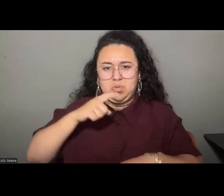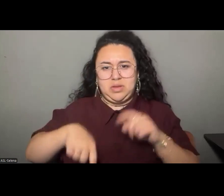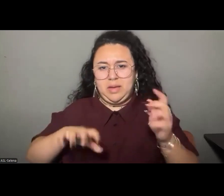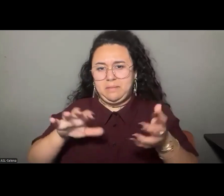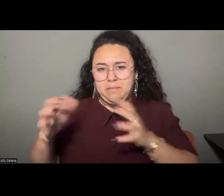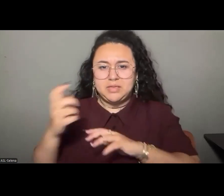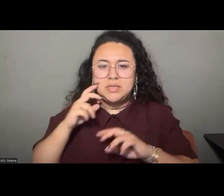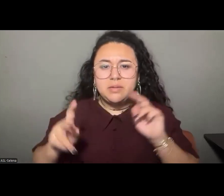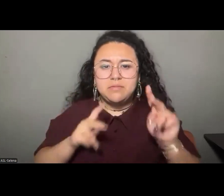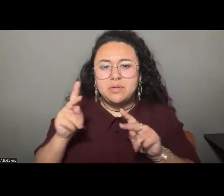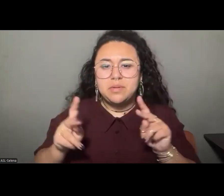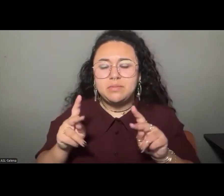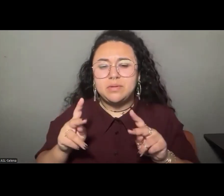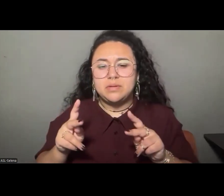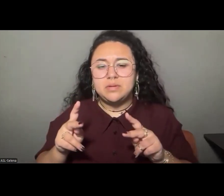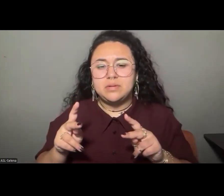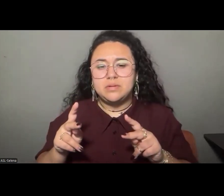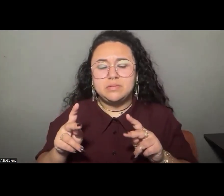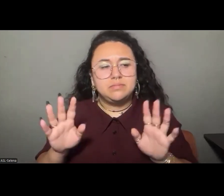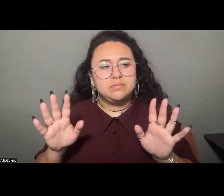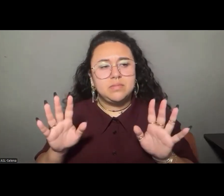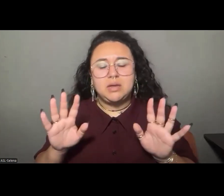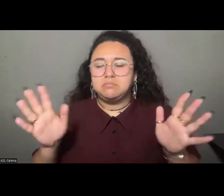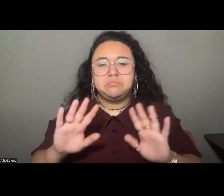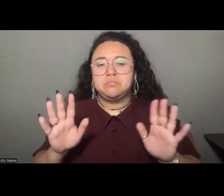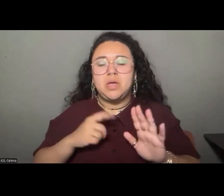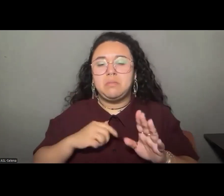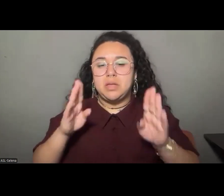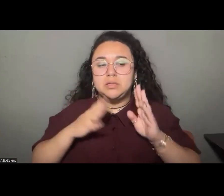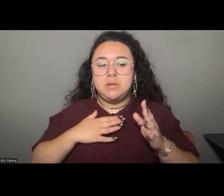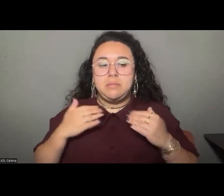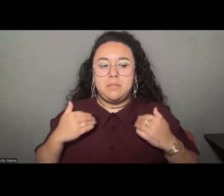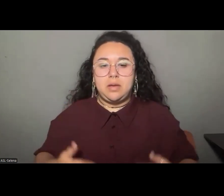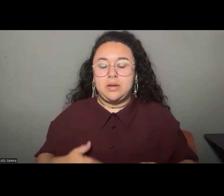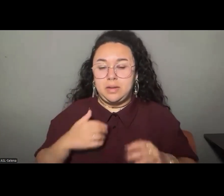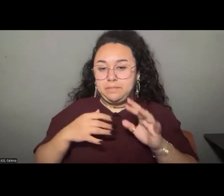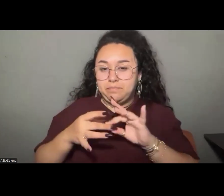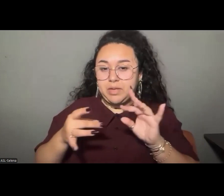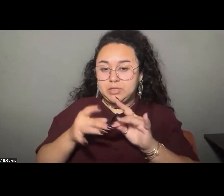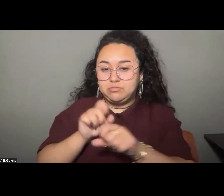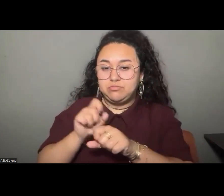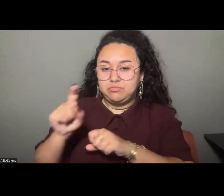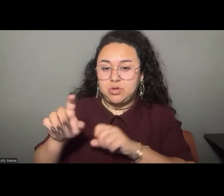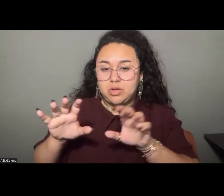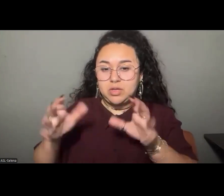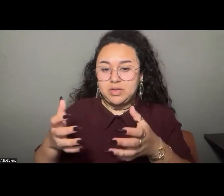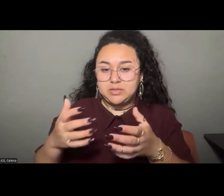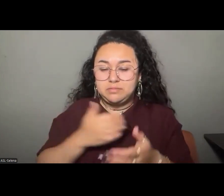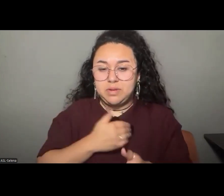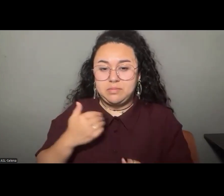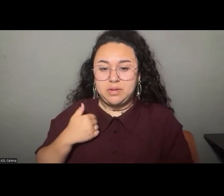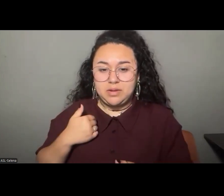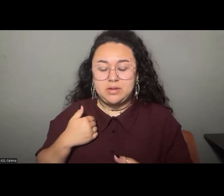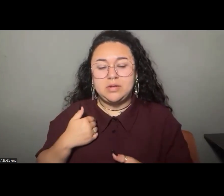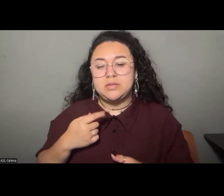people. But then I was like, I'm just going to listen to it. And I messaged one of the collective members being like, I don't know what's happening, but I think I have to